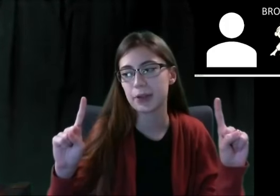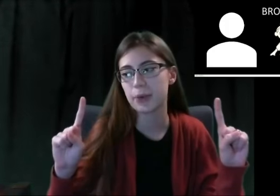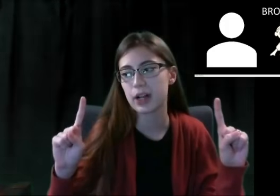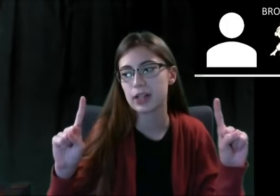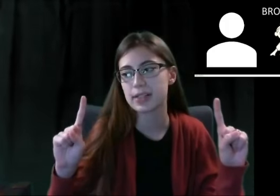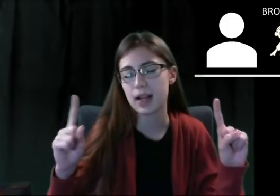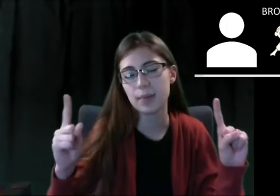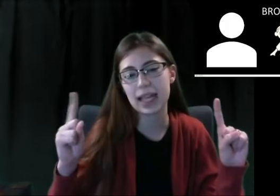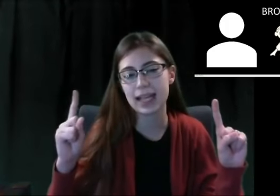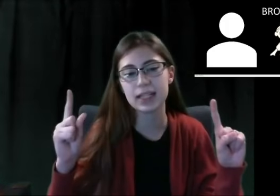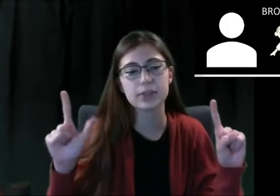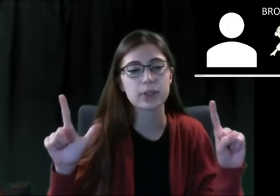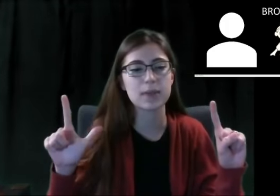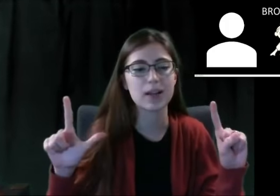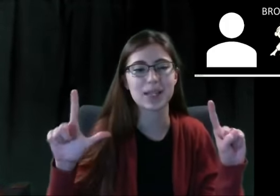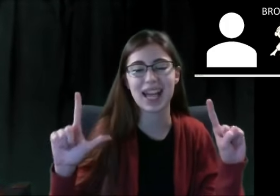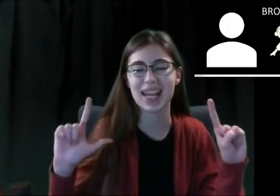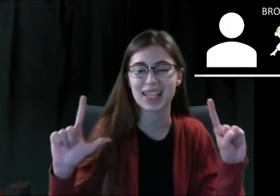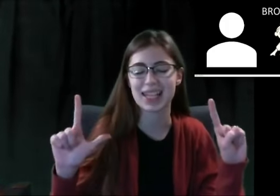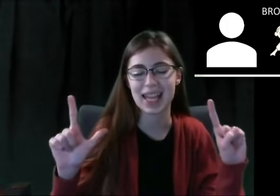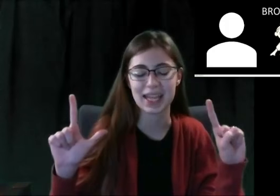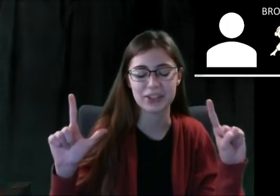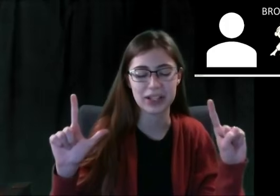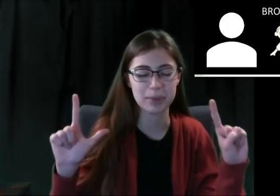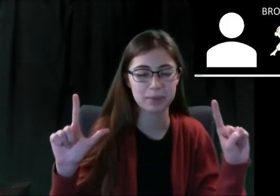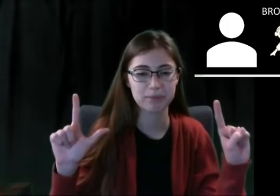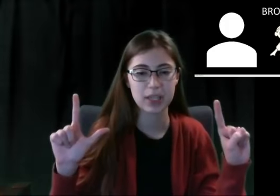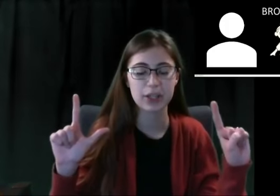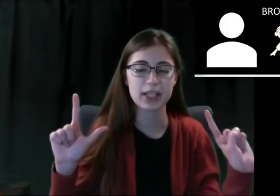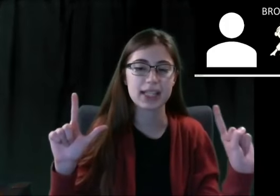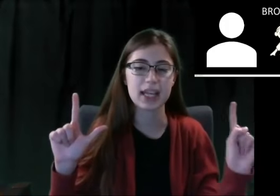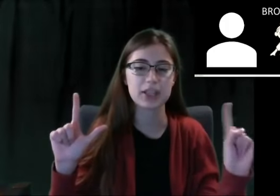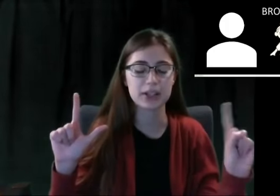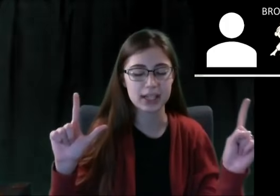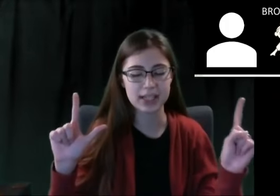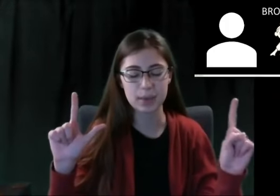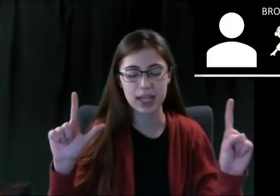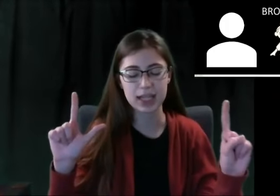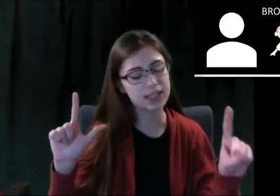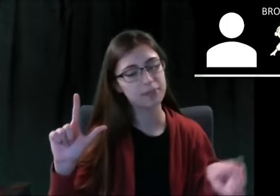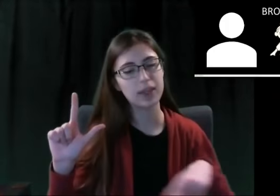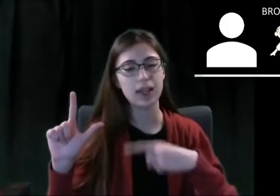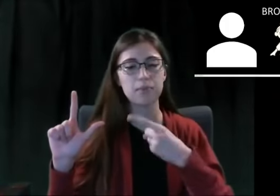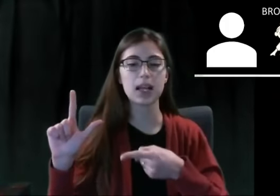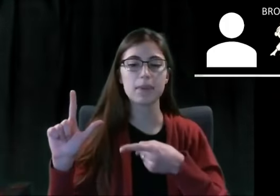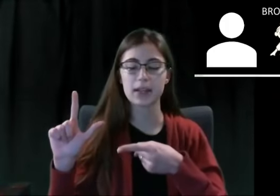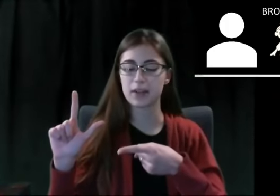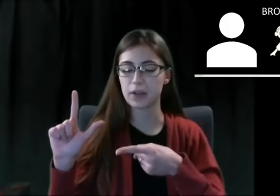your dominant hand is going to become an L hand shape. You're going to take your non-dominant hand, plop it down in front of you